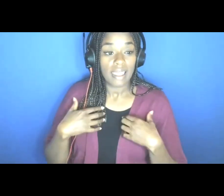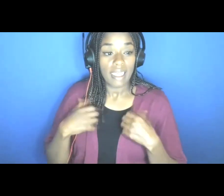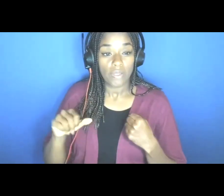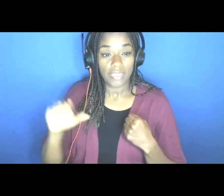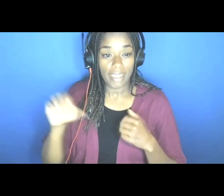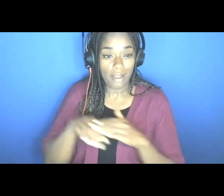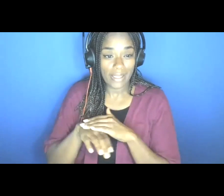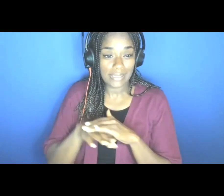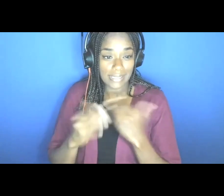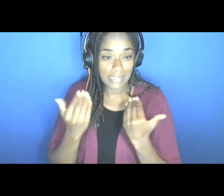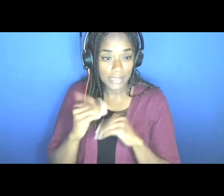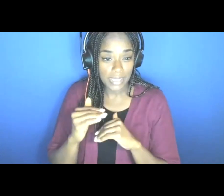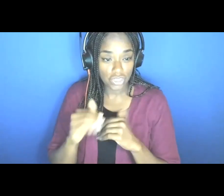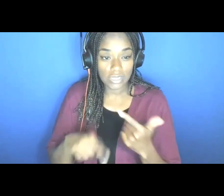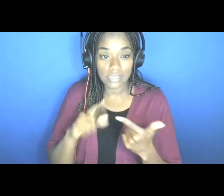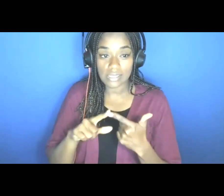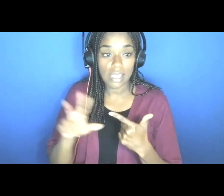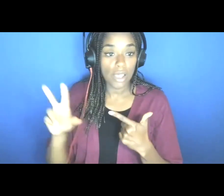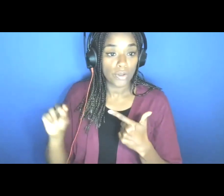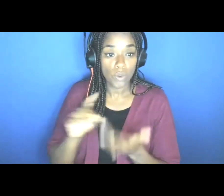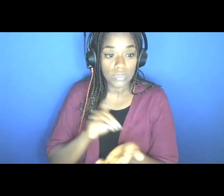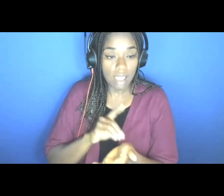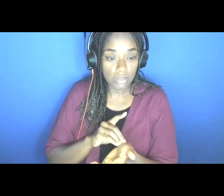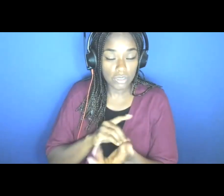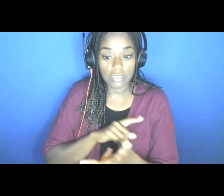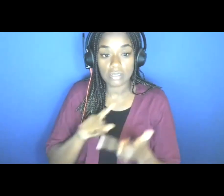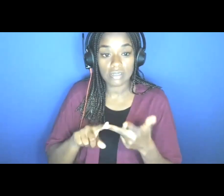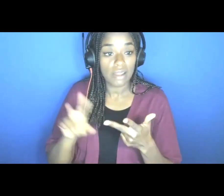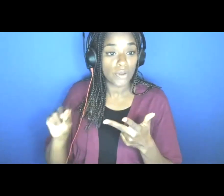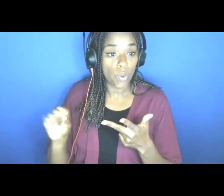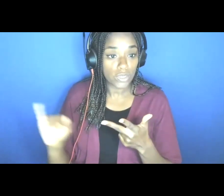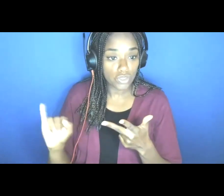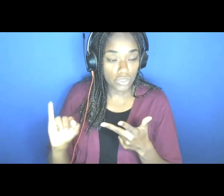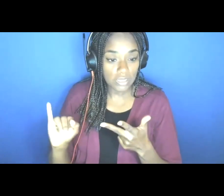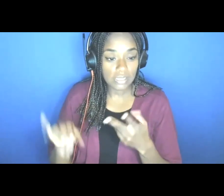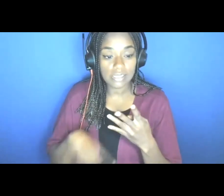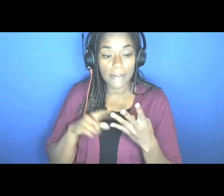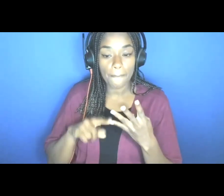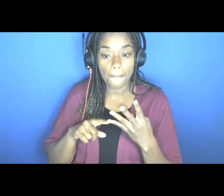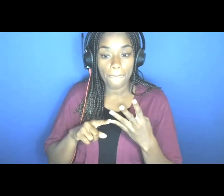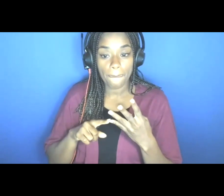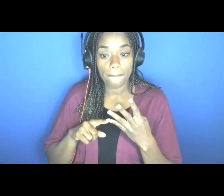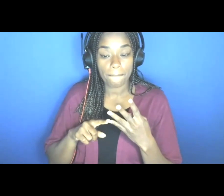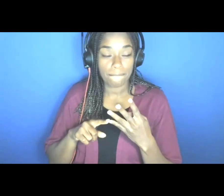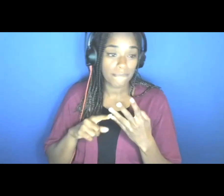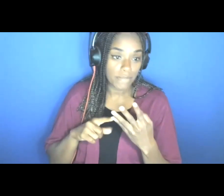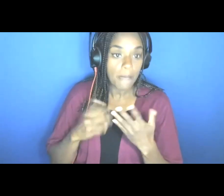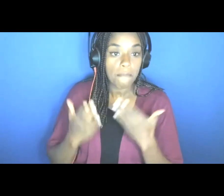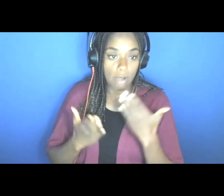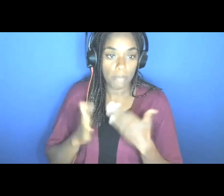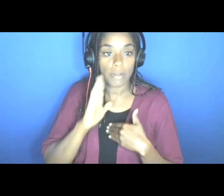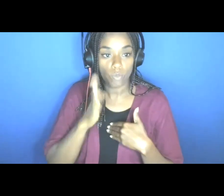limitations, having no healthcare provider, having no health insurance, and these are all more likely to